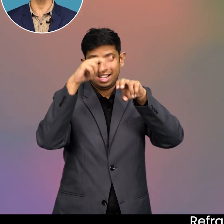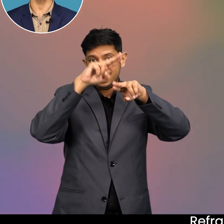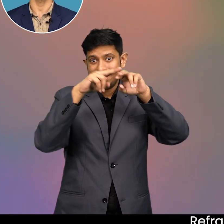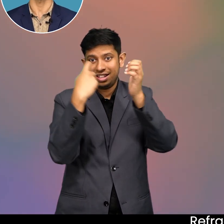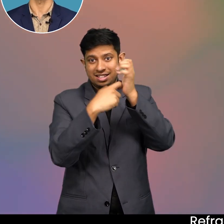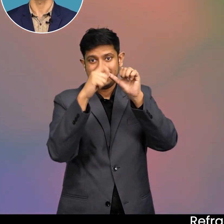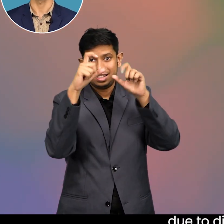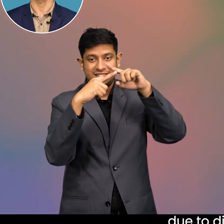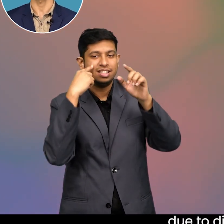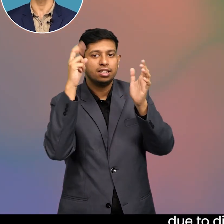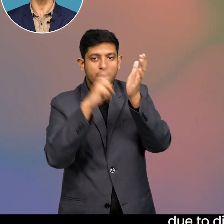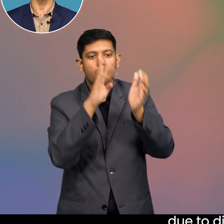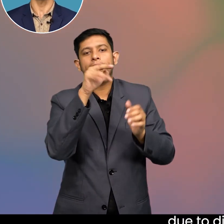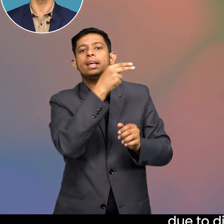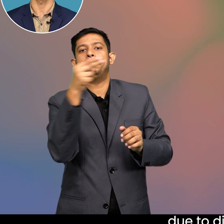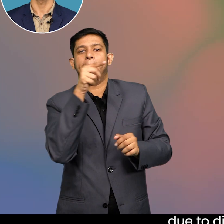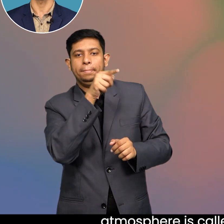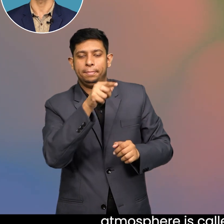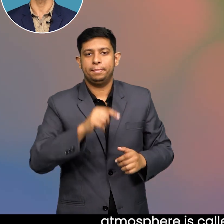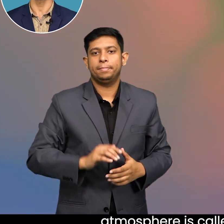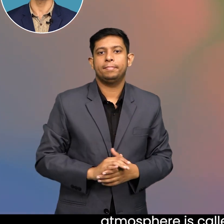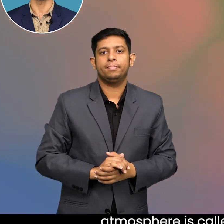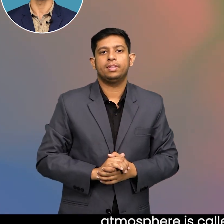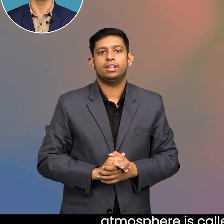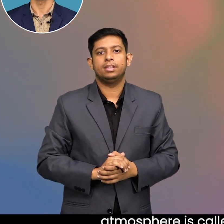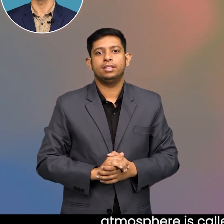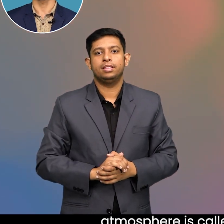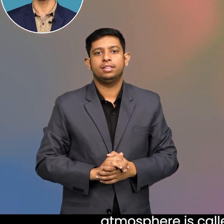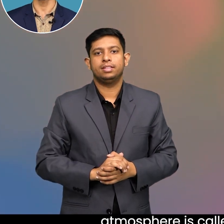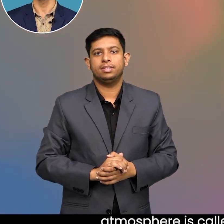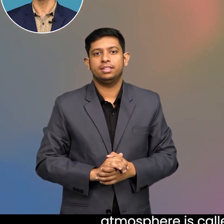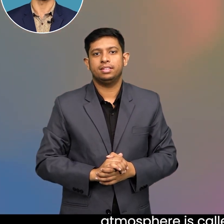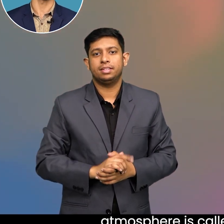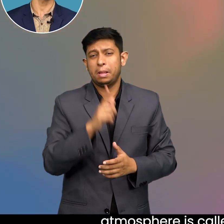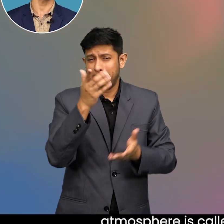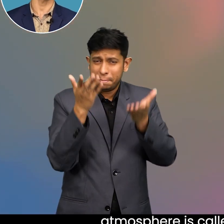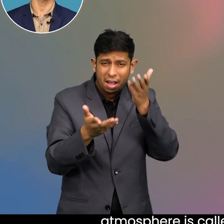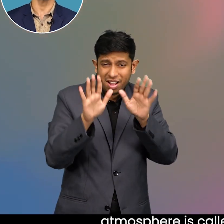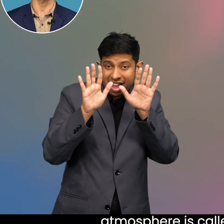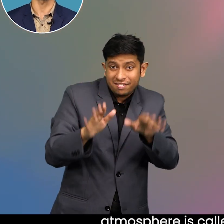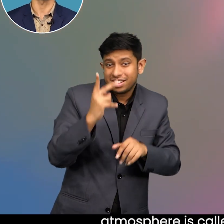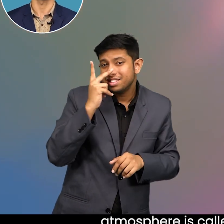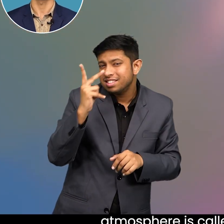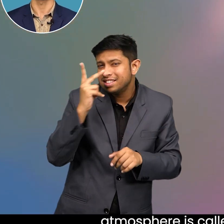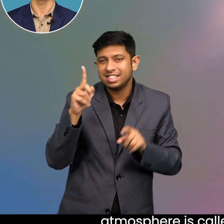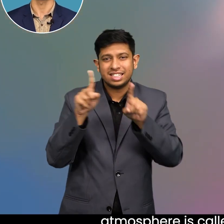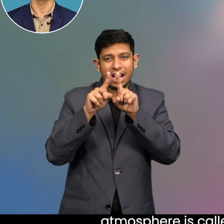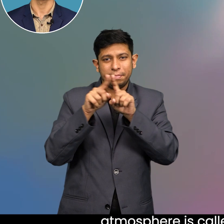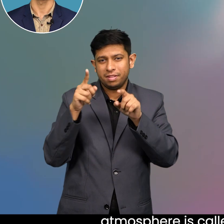Refraction of light due to different layers of atmosphere is called atmospheric refraction.